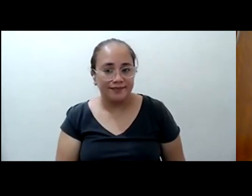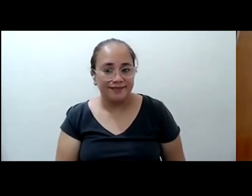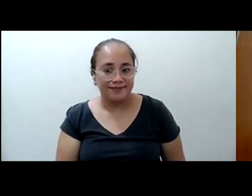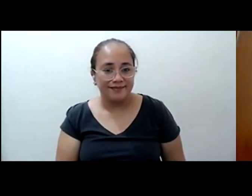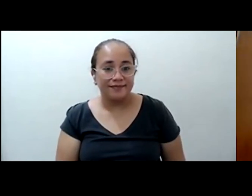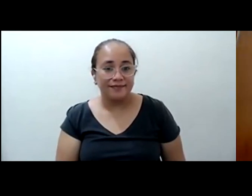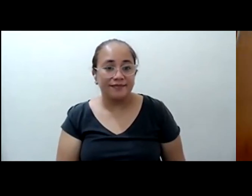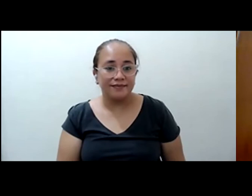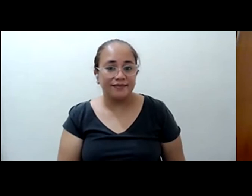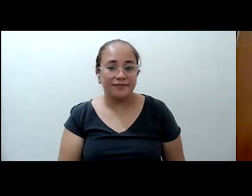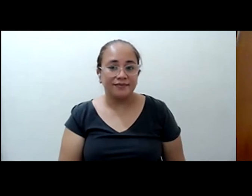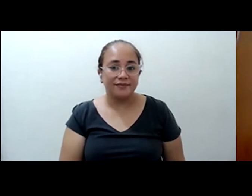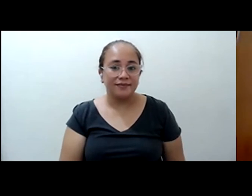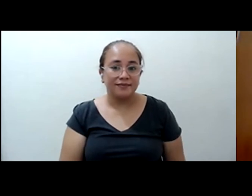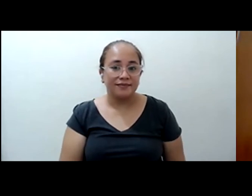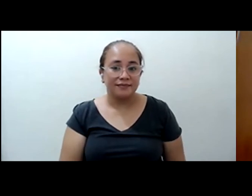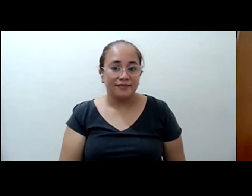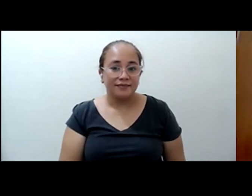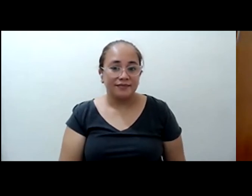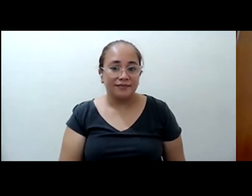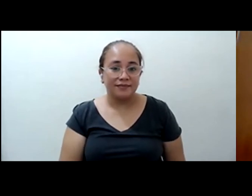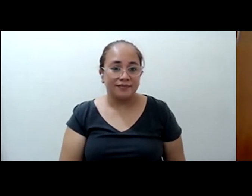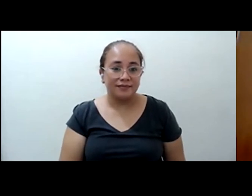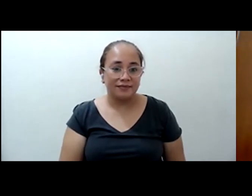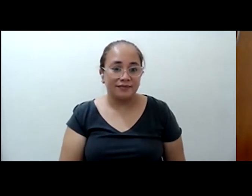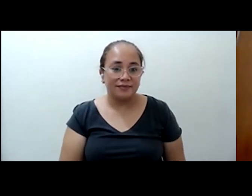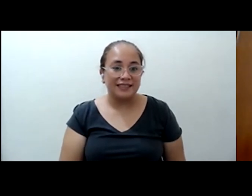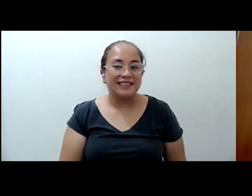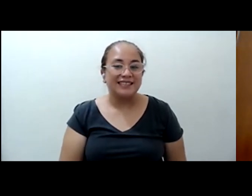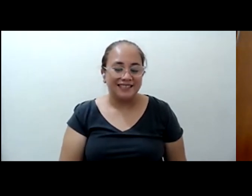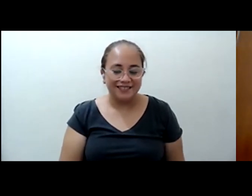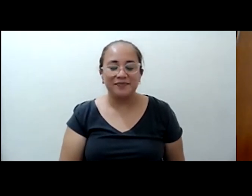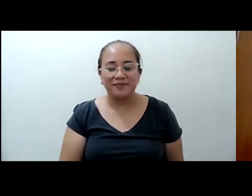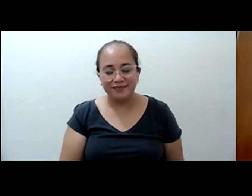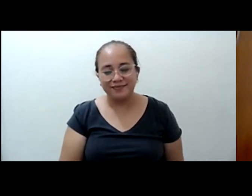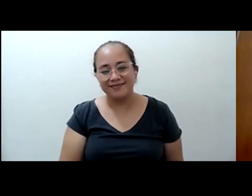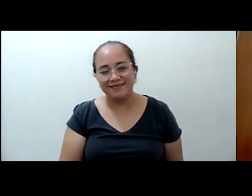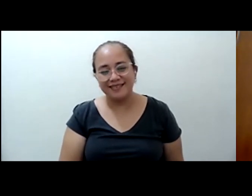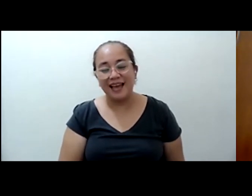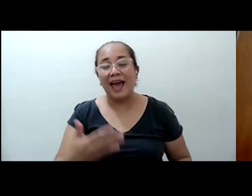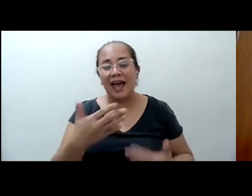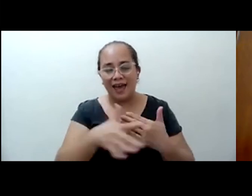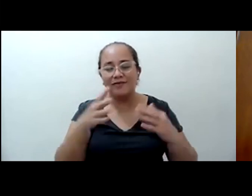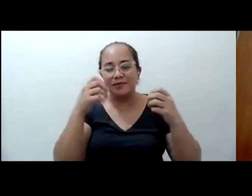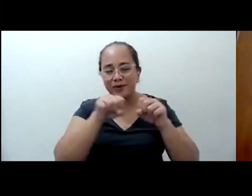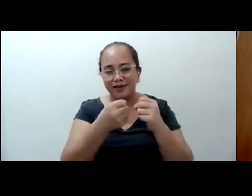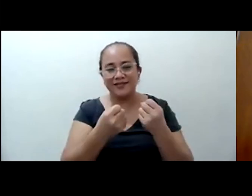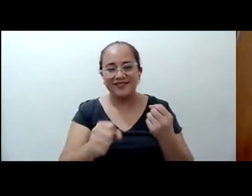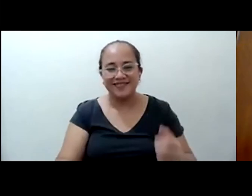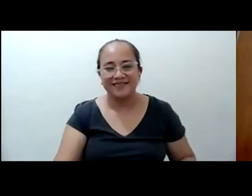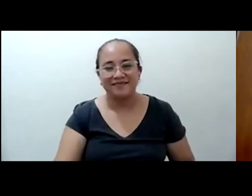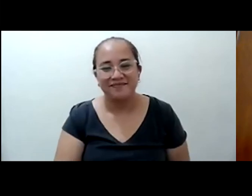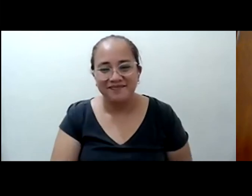Okay, so Sorry, let's come now, back sorry, not saying now. I put it, okay, after the break. I see. Okay. after the break, yeah.